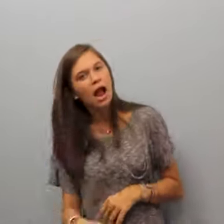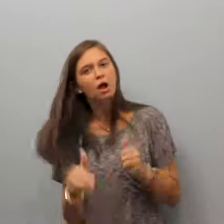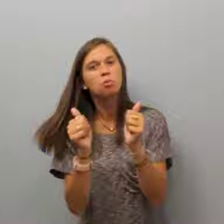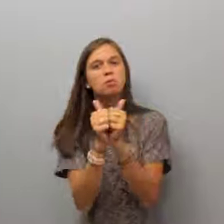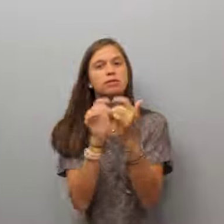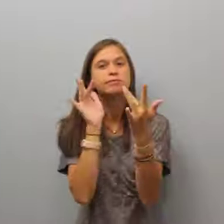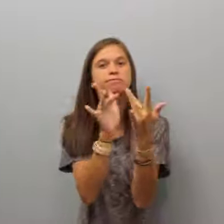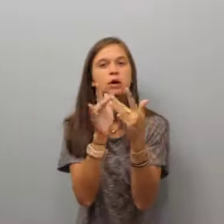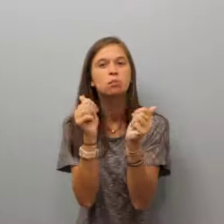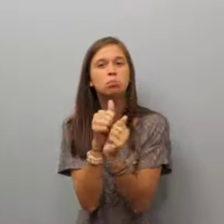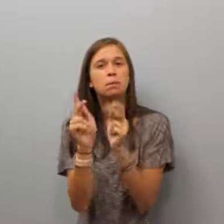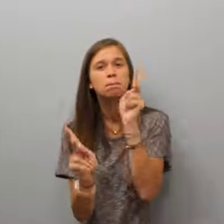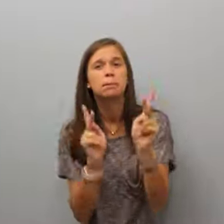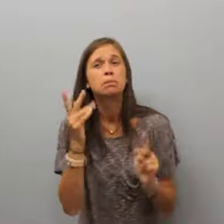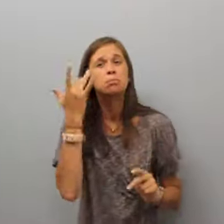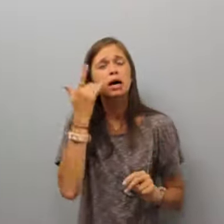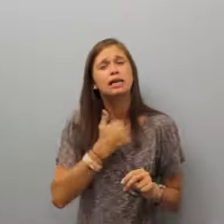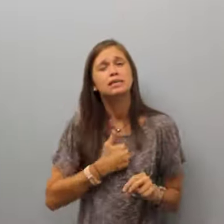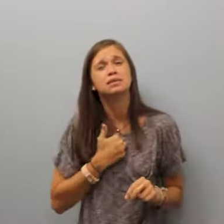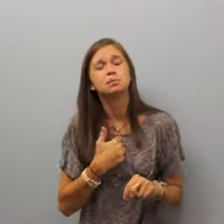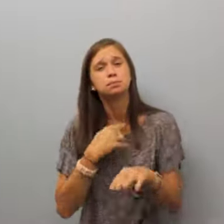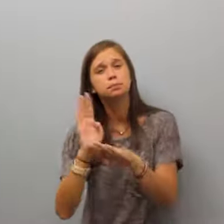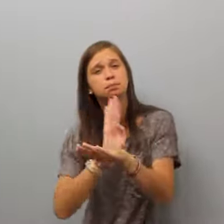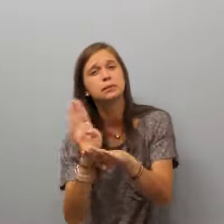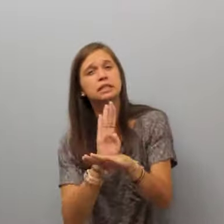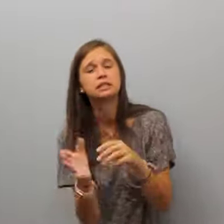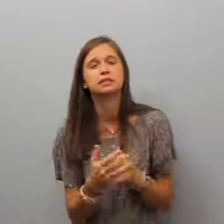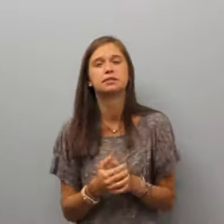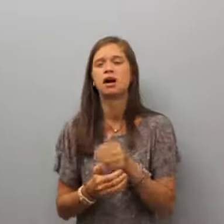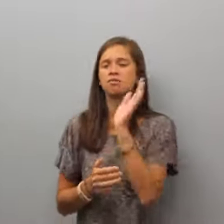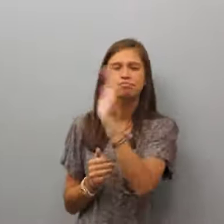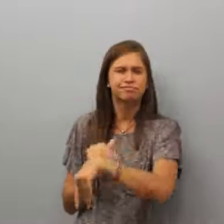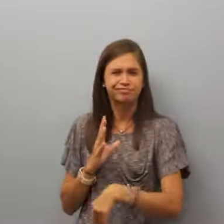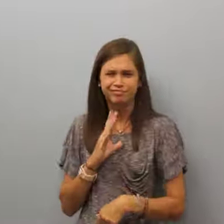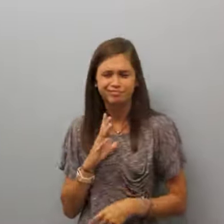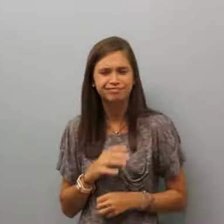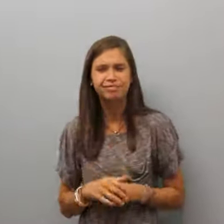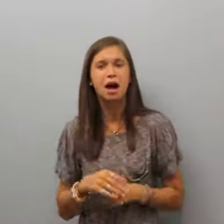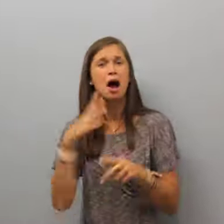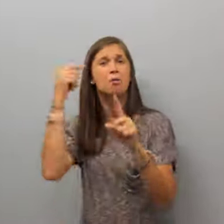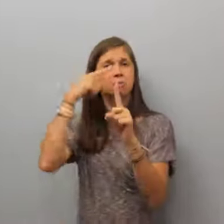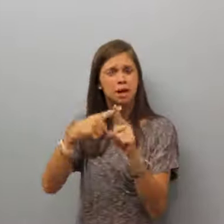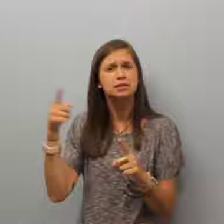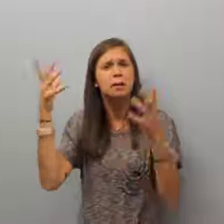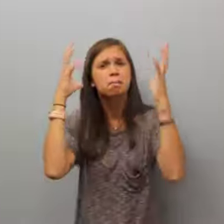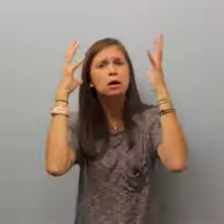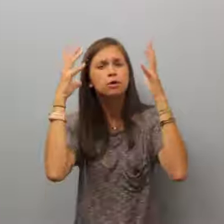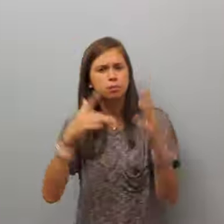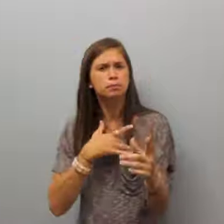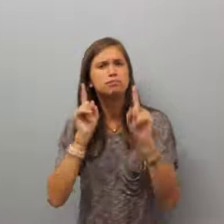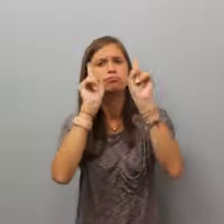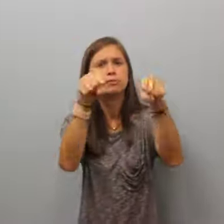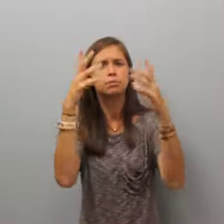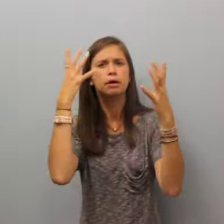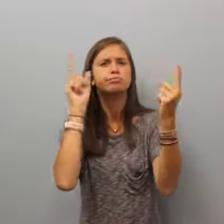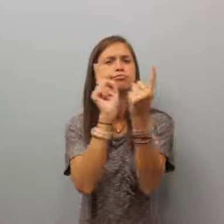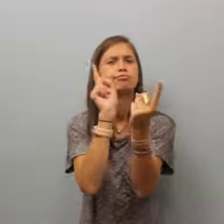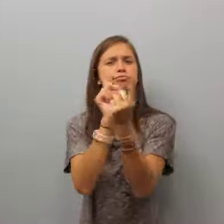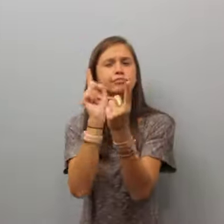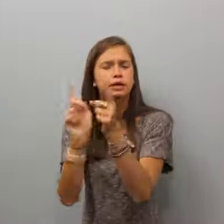I said, well, you know, who do you keep in touch with? And she said, well, you know, I'm bad with keeping in touch with people. I'm just so busy.